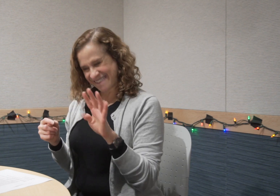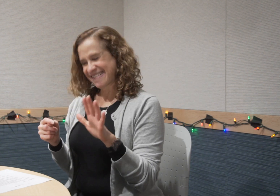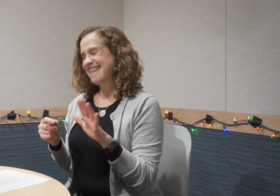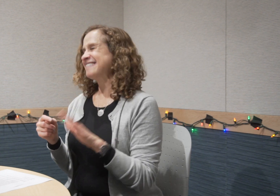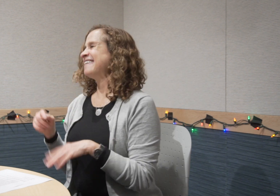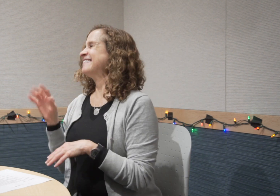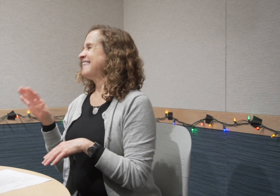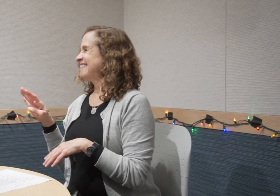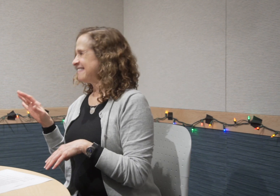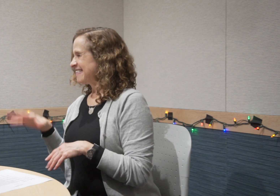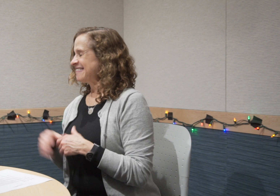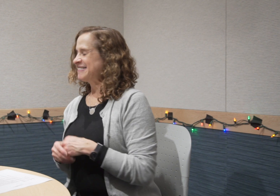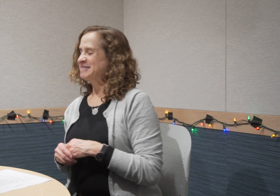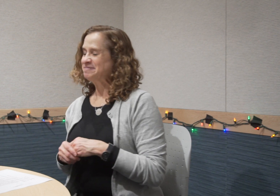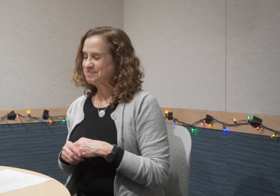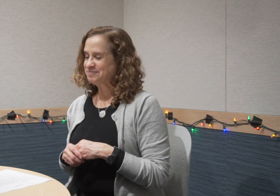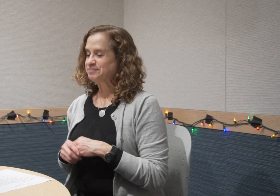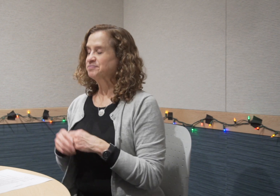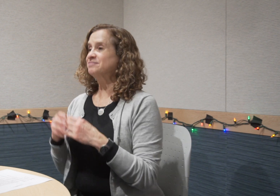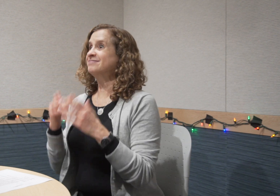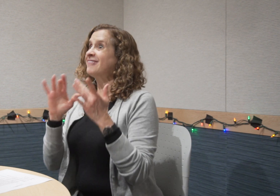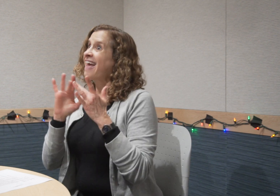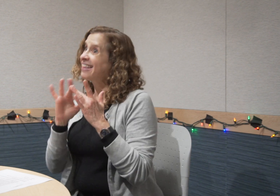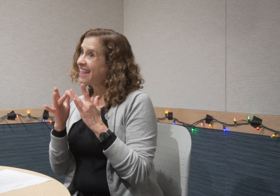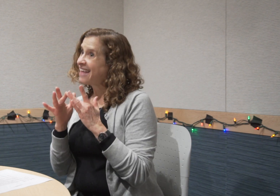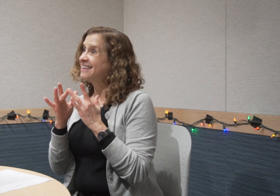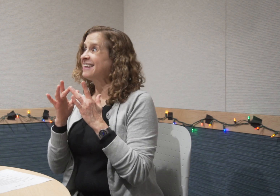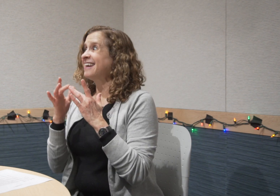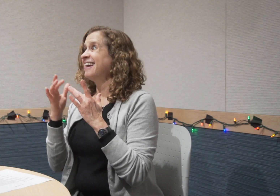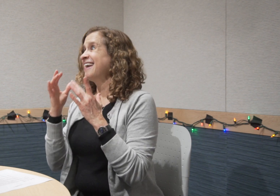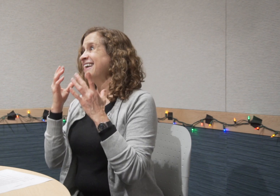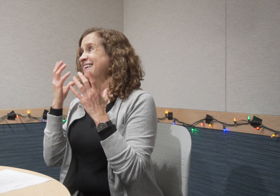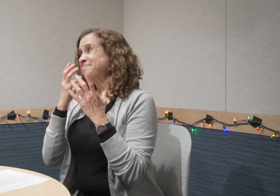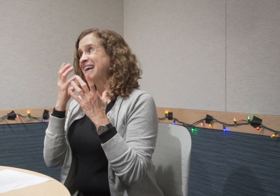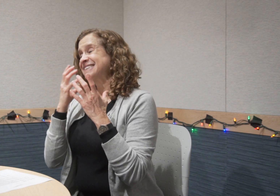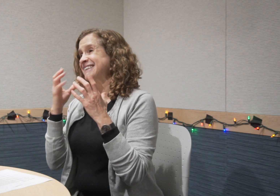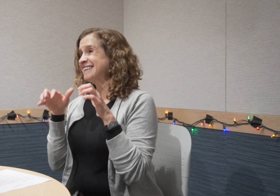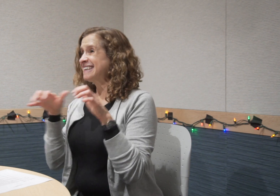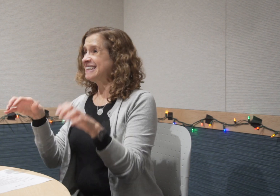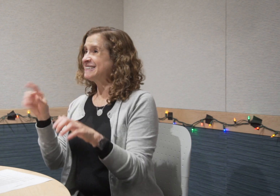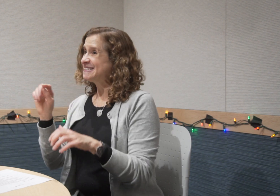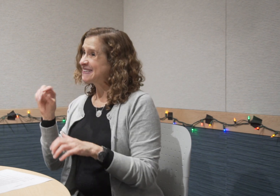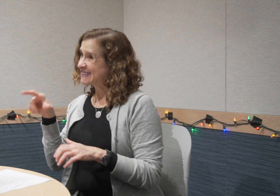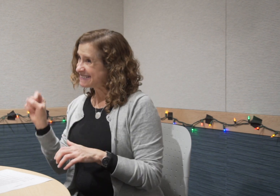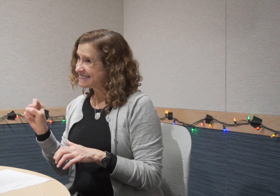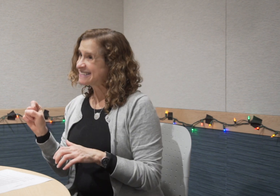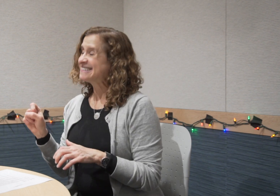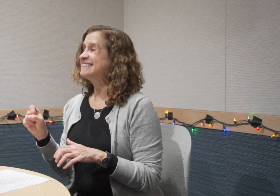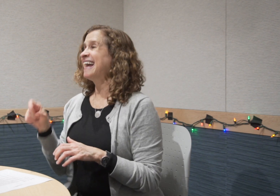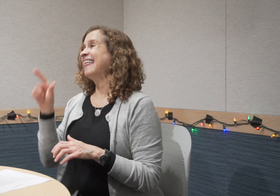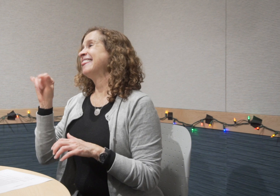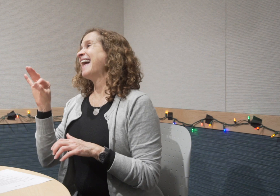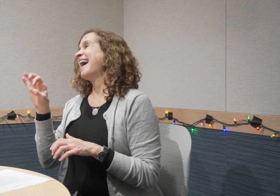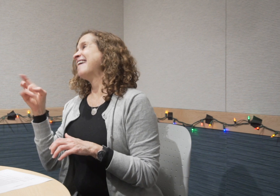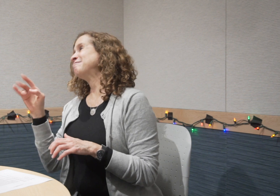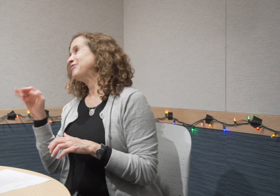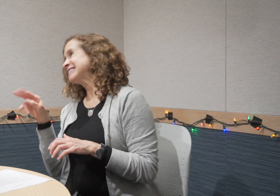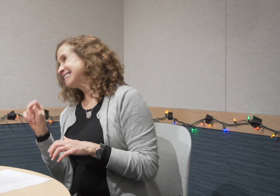Tuesday. Practice your sign language with us. There's online resources that are amazing, a plethora